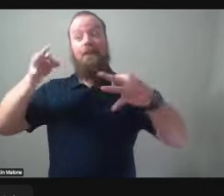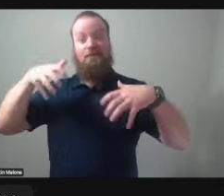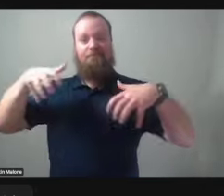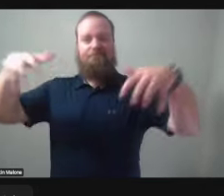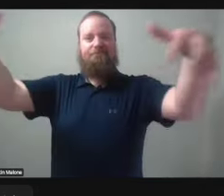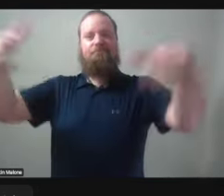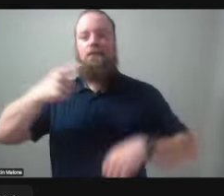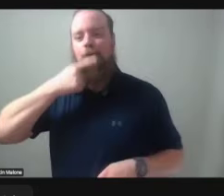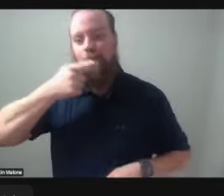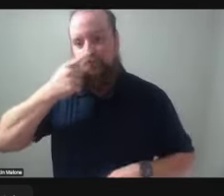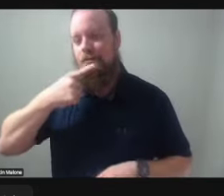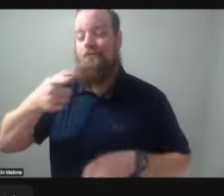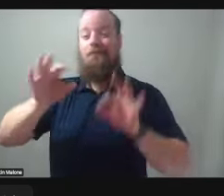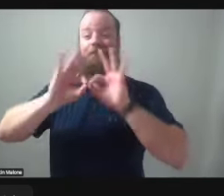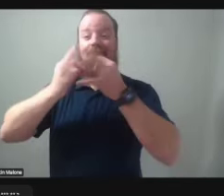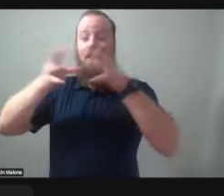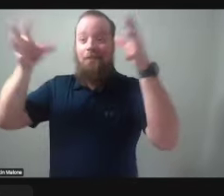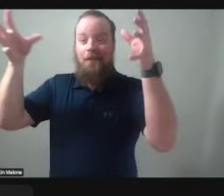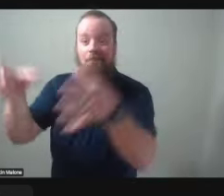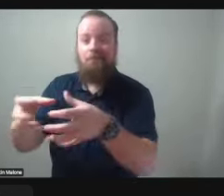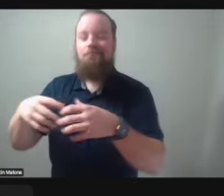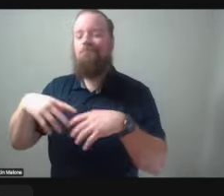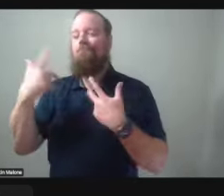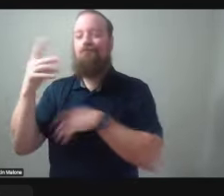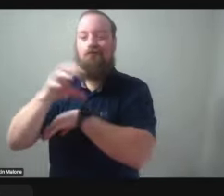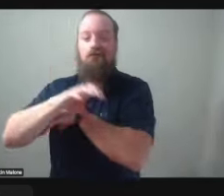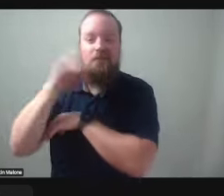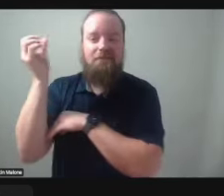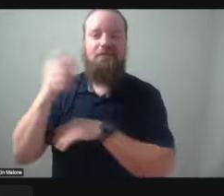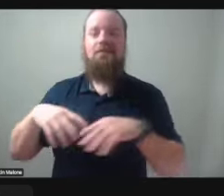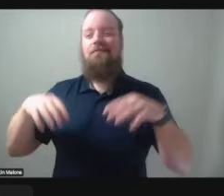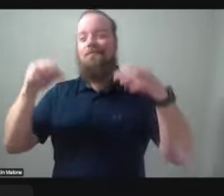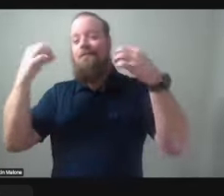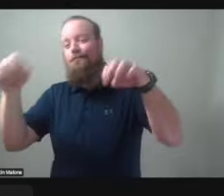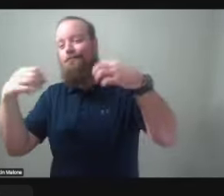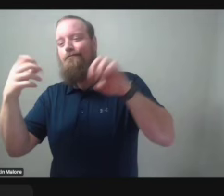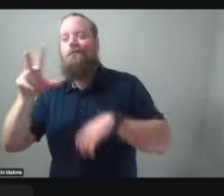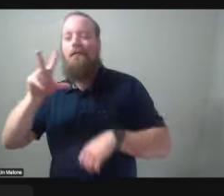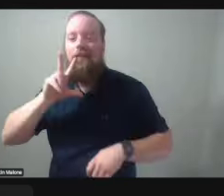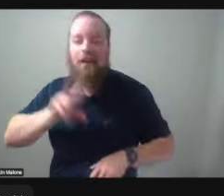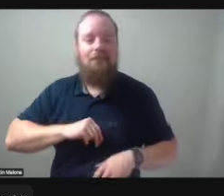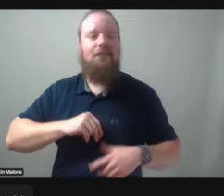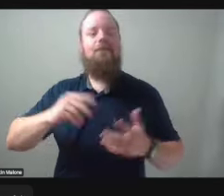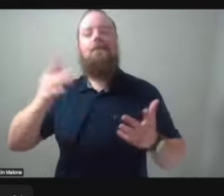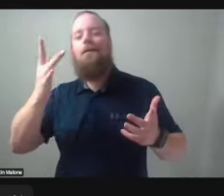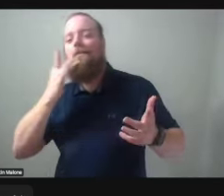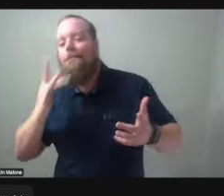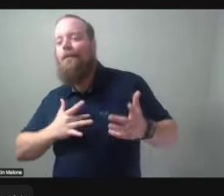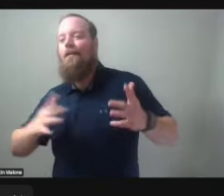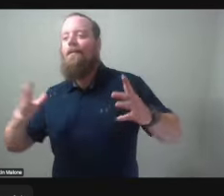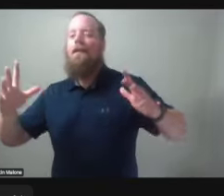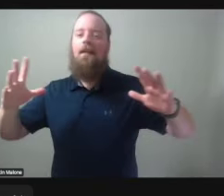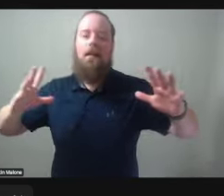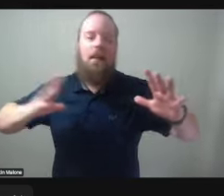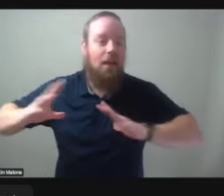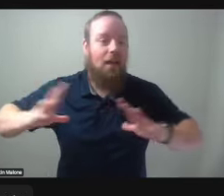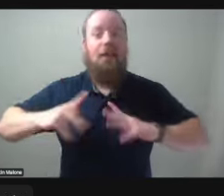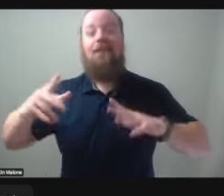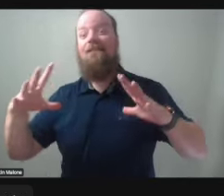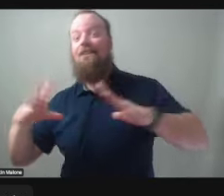talks about the experience of isolation. I identify with this strongly when my family comes together for any of the